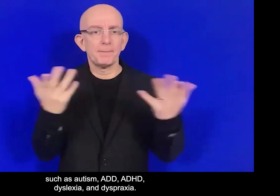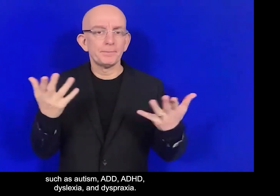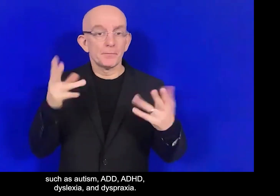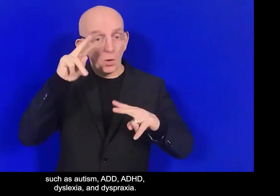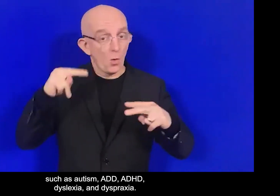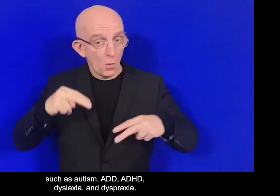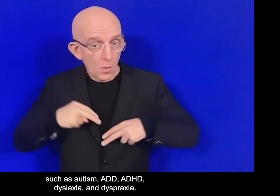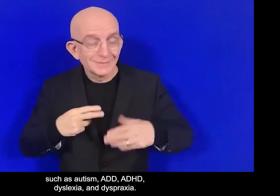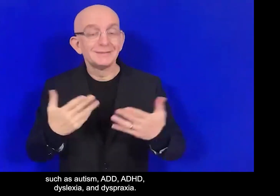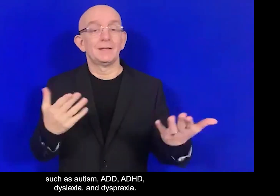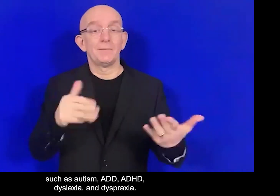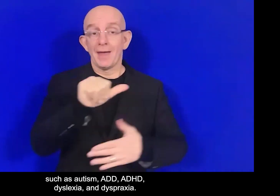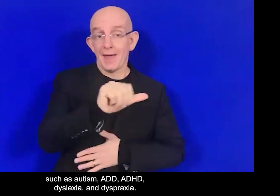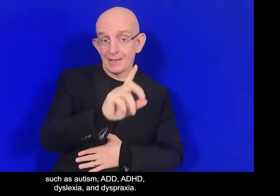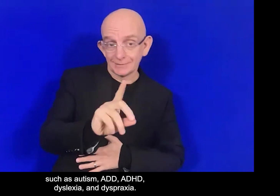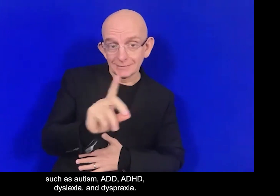ADD,